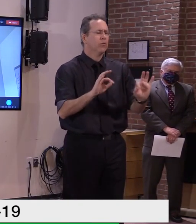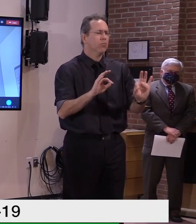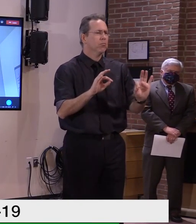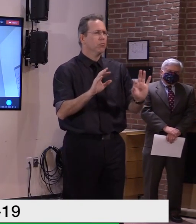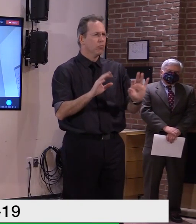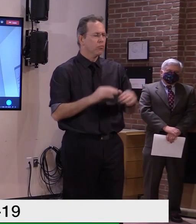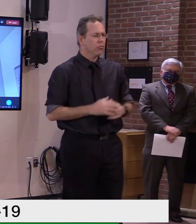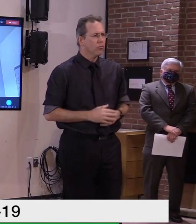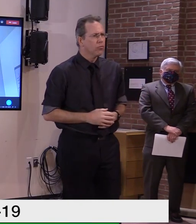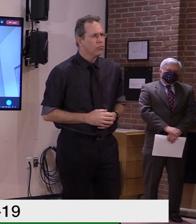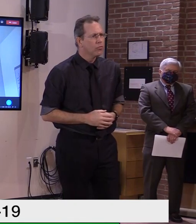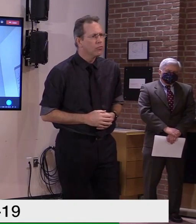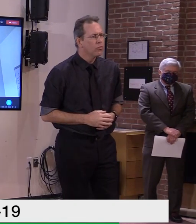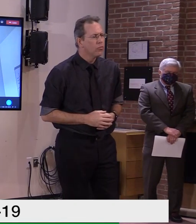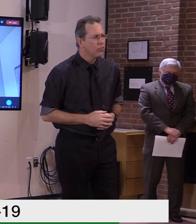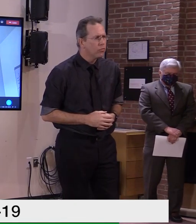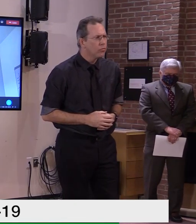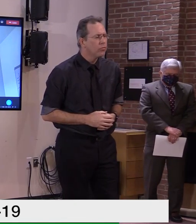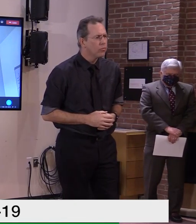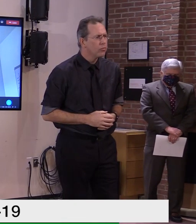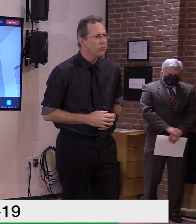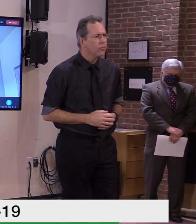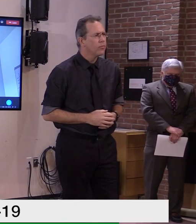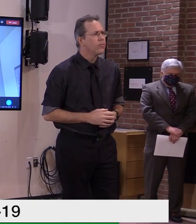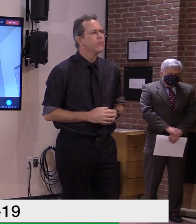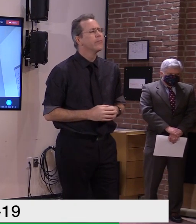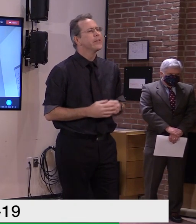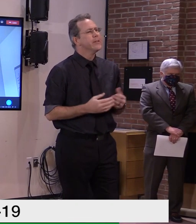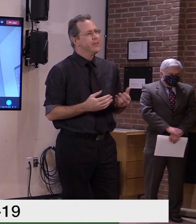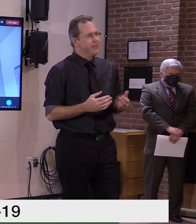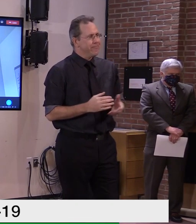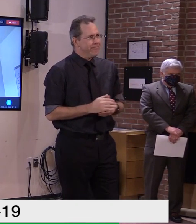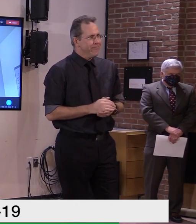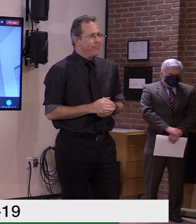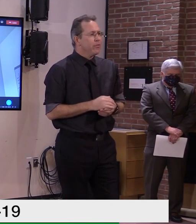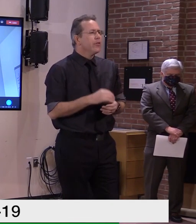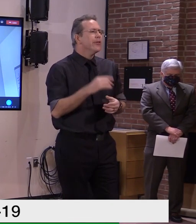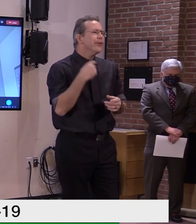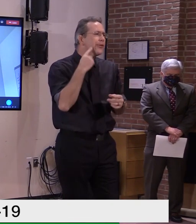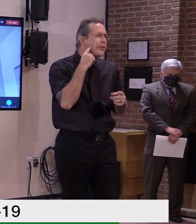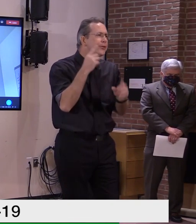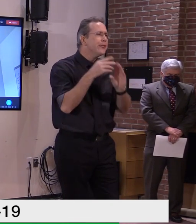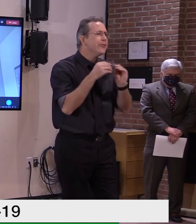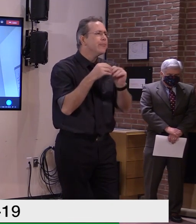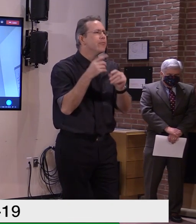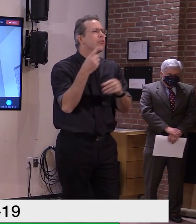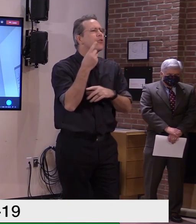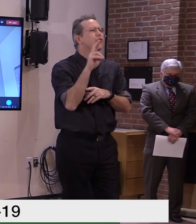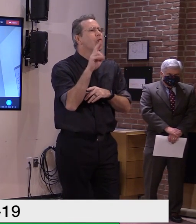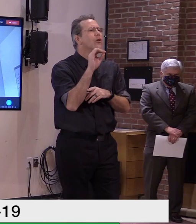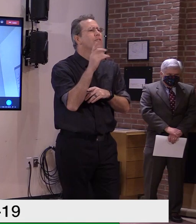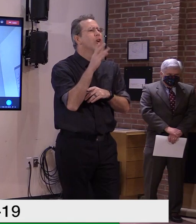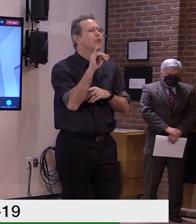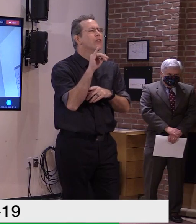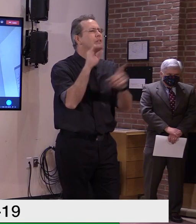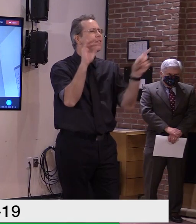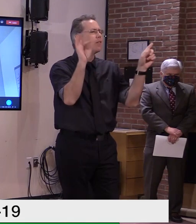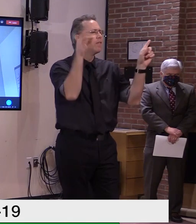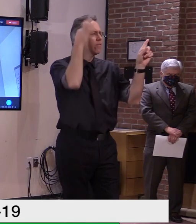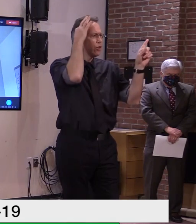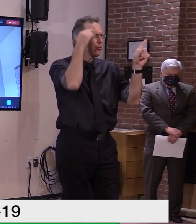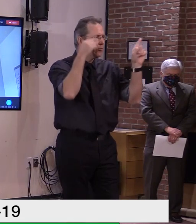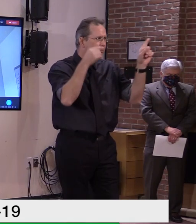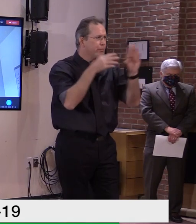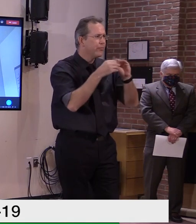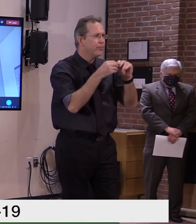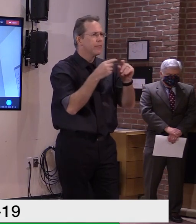planning process for reopening our schools. As we heard from Dr. Fauci and others, where you start on the curve is an important consideration in